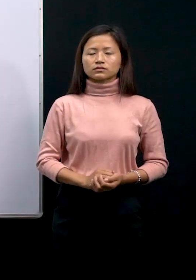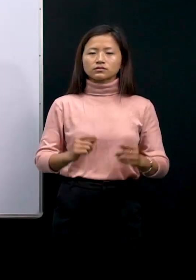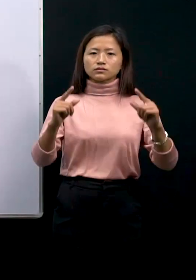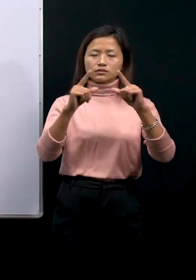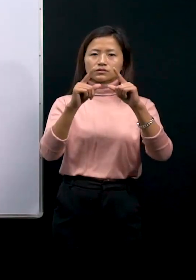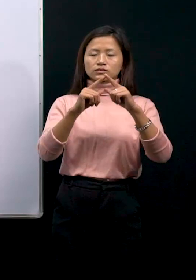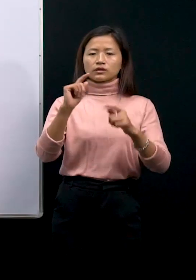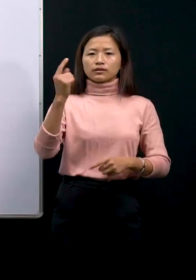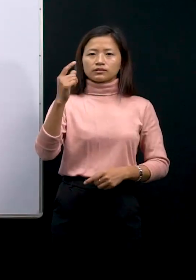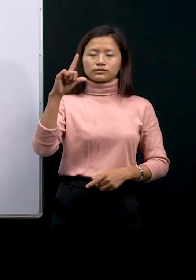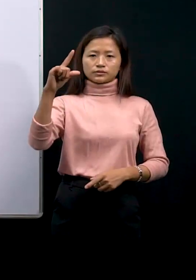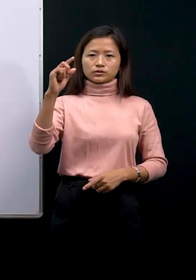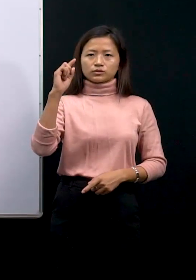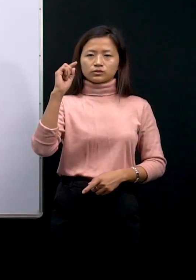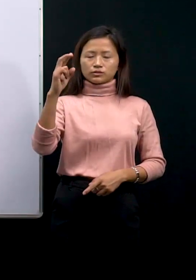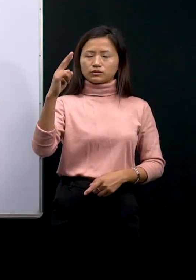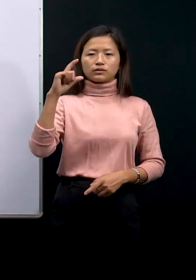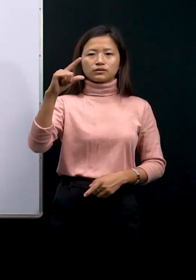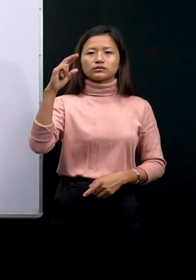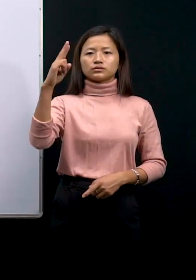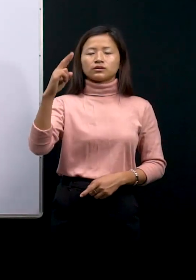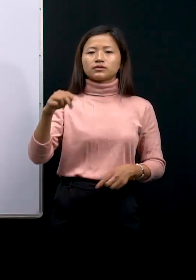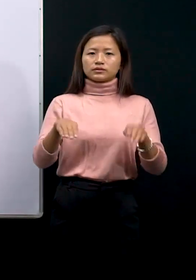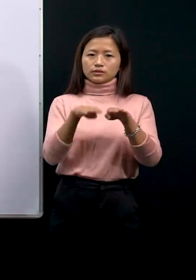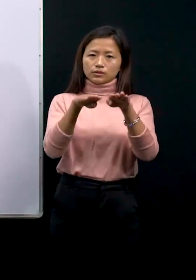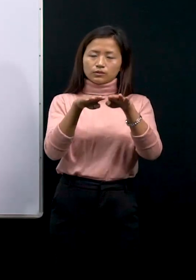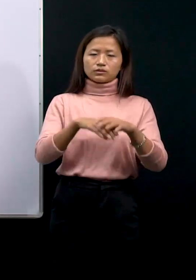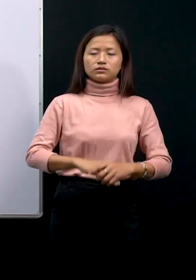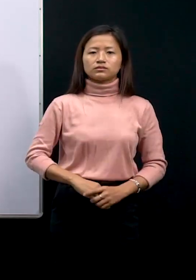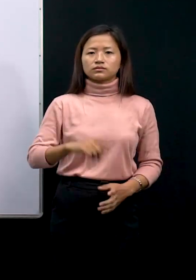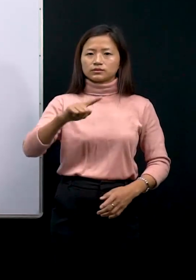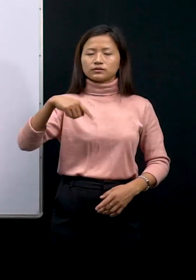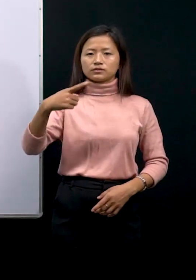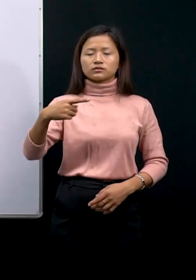angle 1 and angle 2 are equal. Clear? Next.